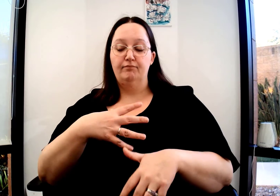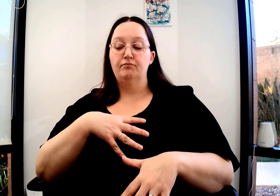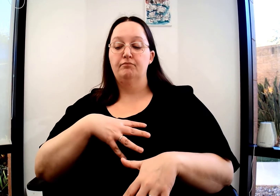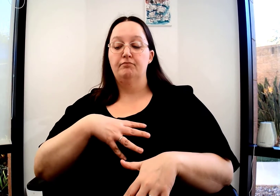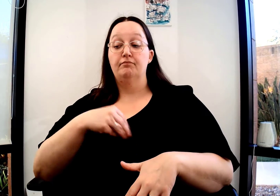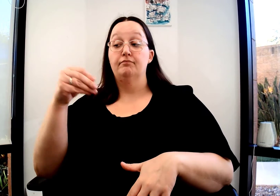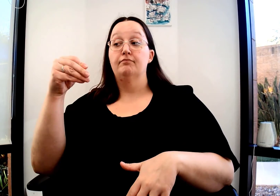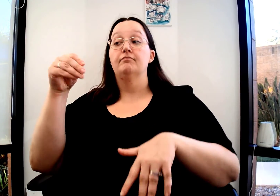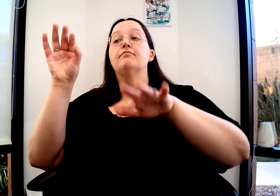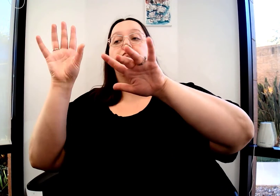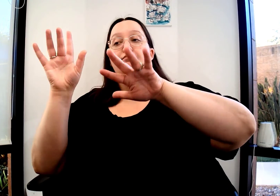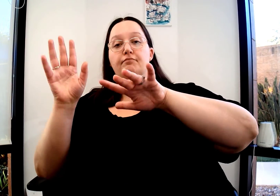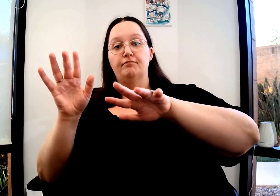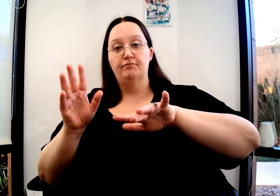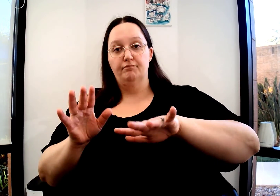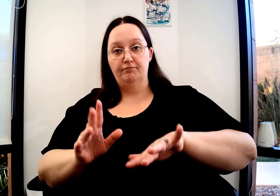You can sign the word white first,